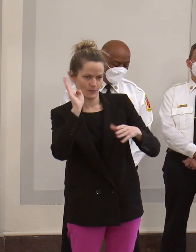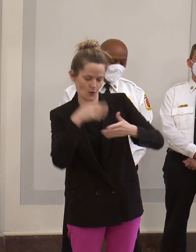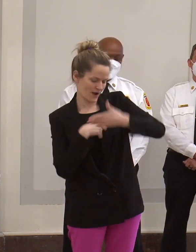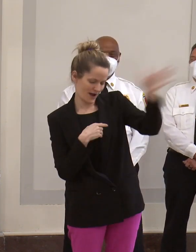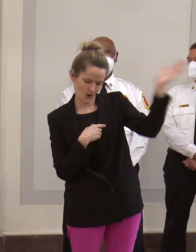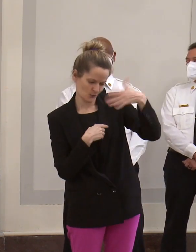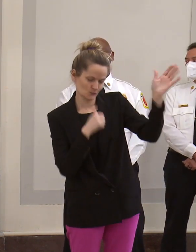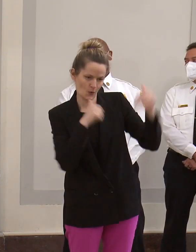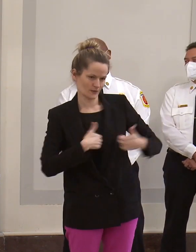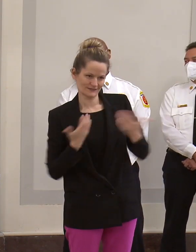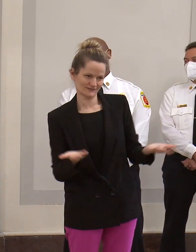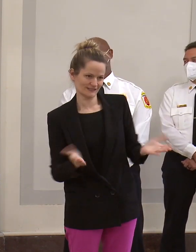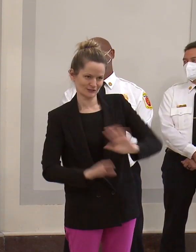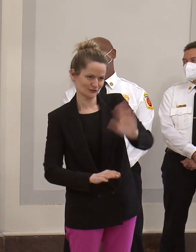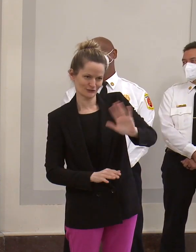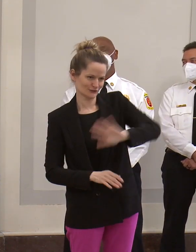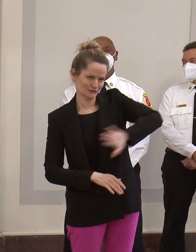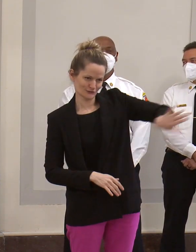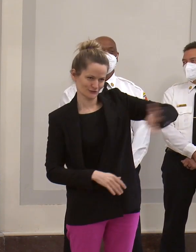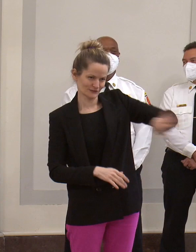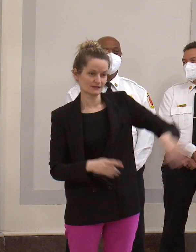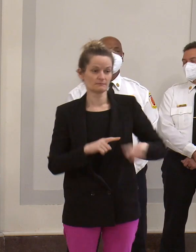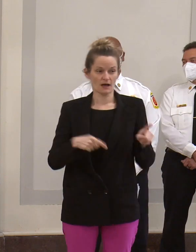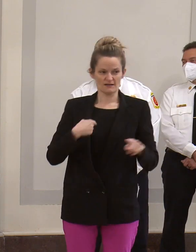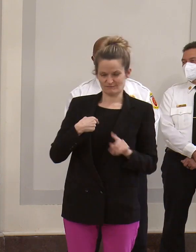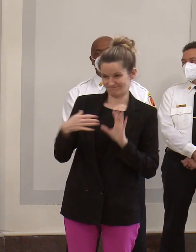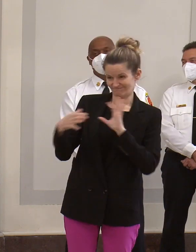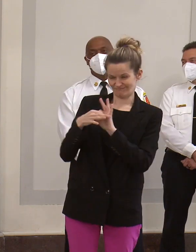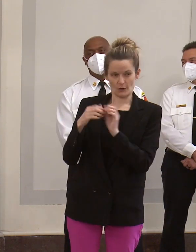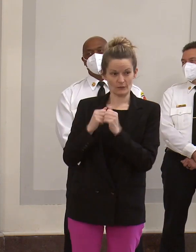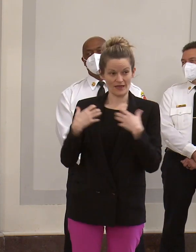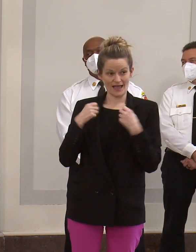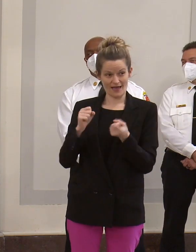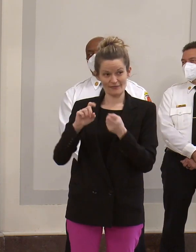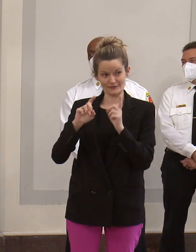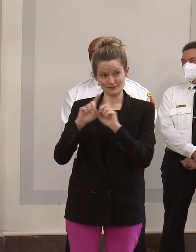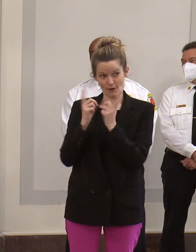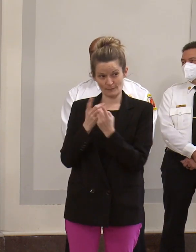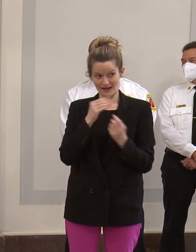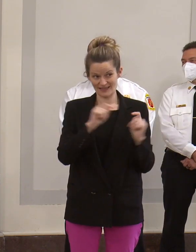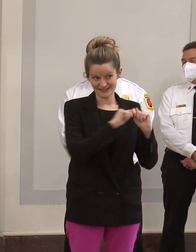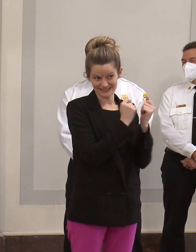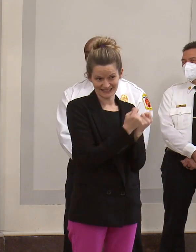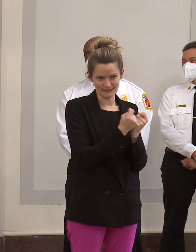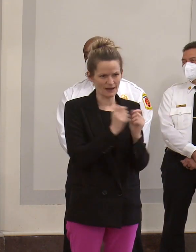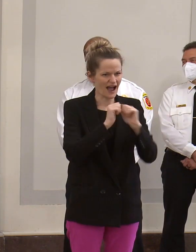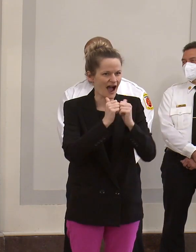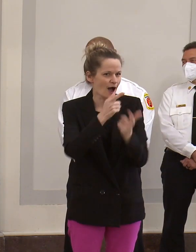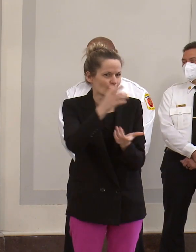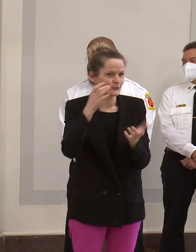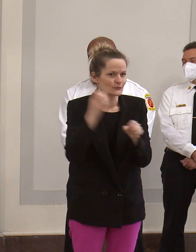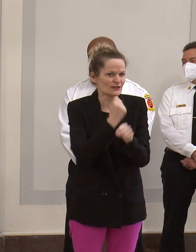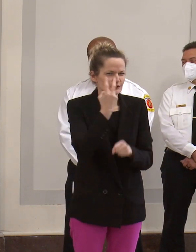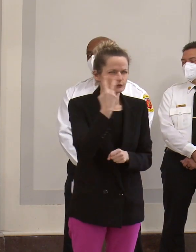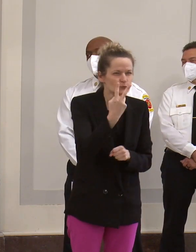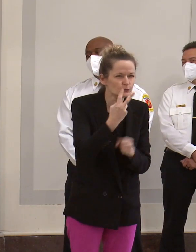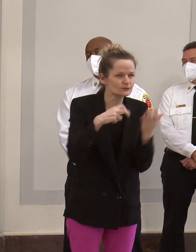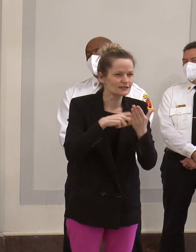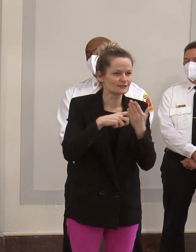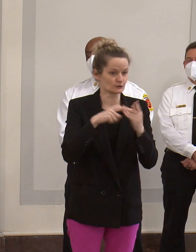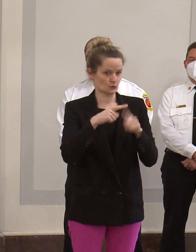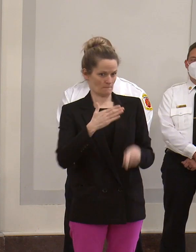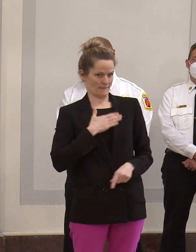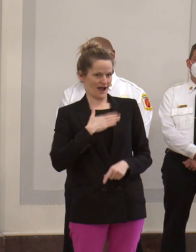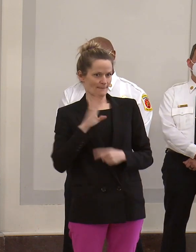department for a contest to win 2 tickets to my skybox at M&T Bank Stadium for